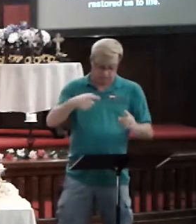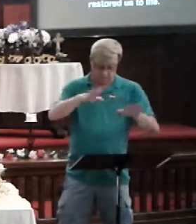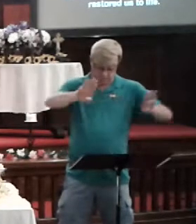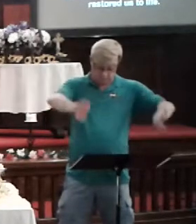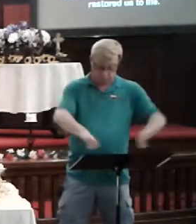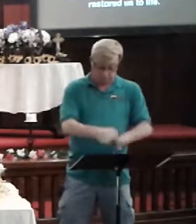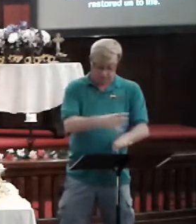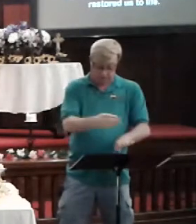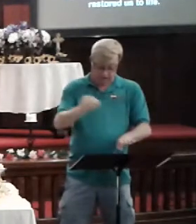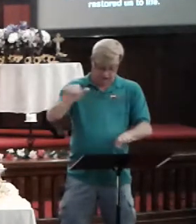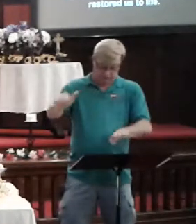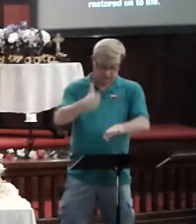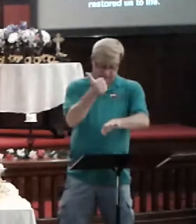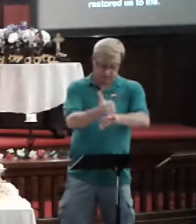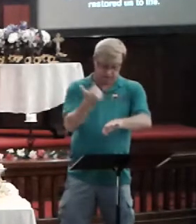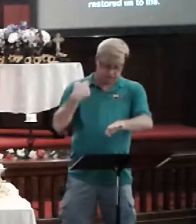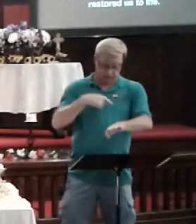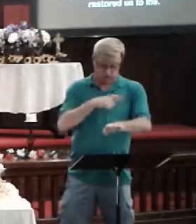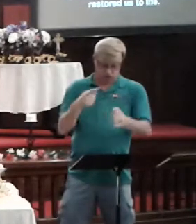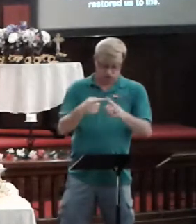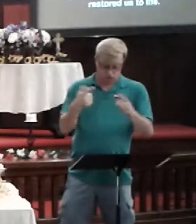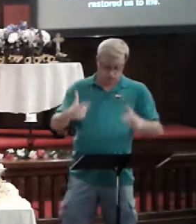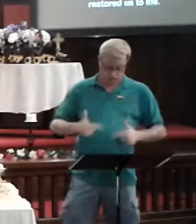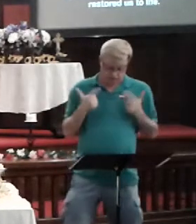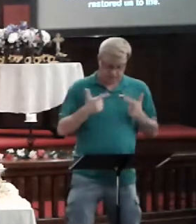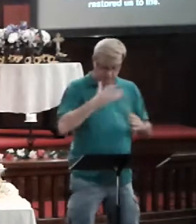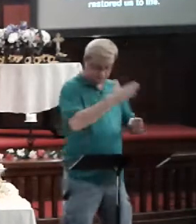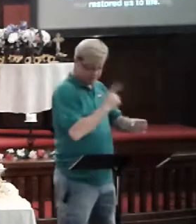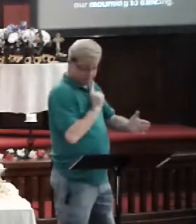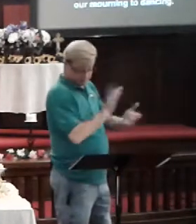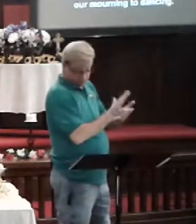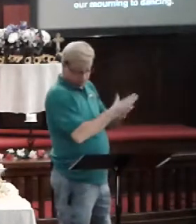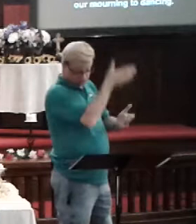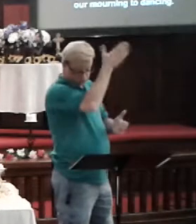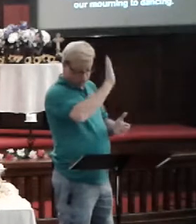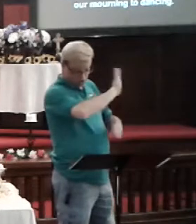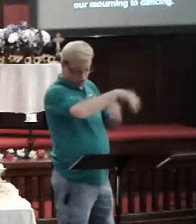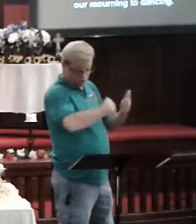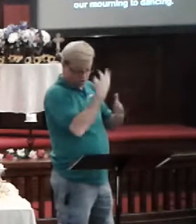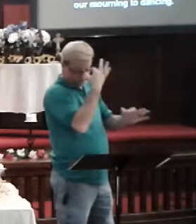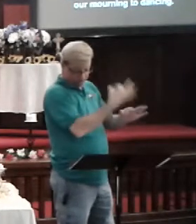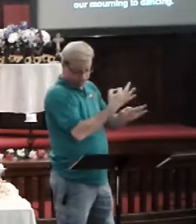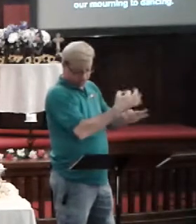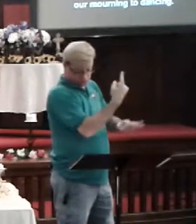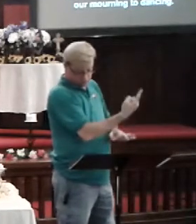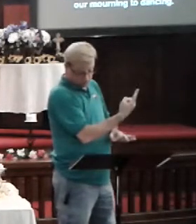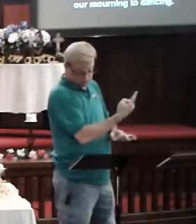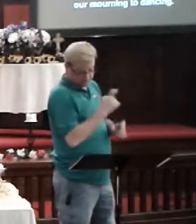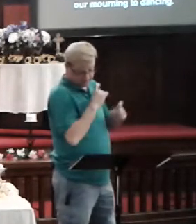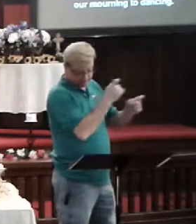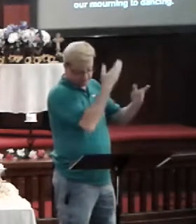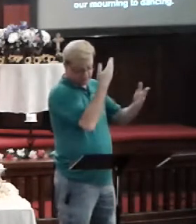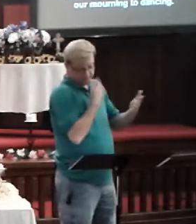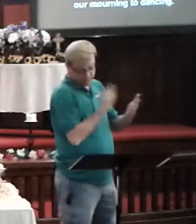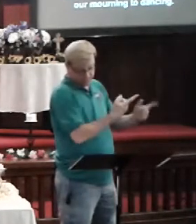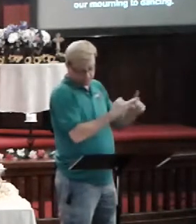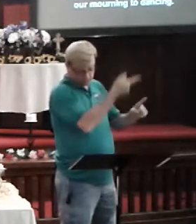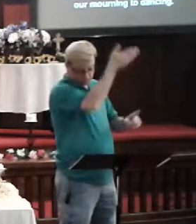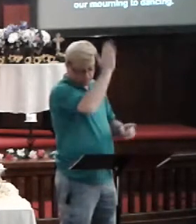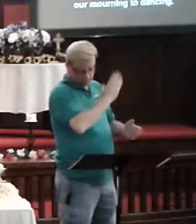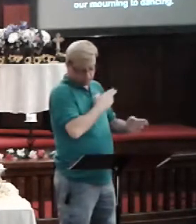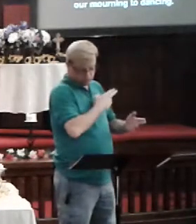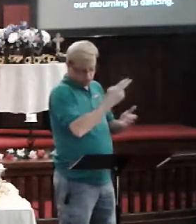pit and restored us to life. Sing praises to God, all faithful ones. Give thanks to God's holy